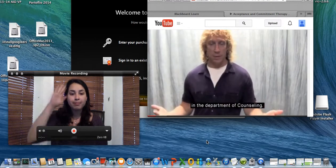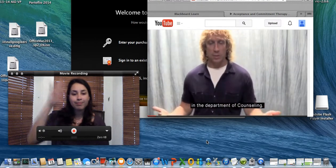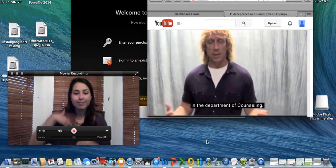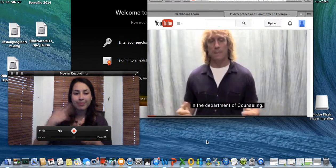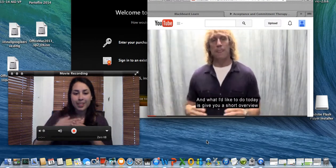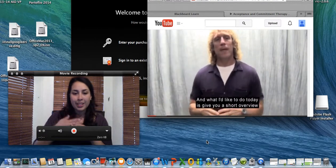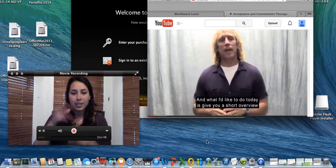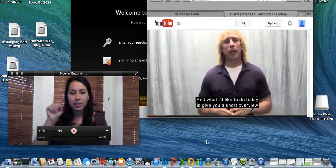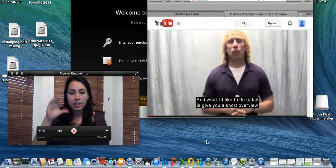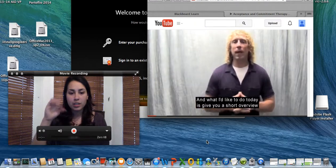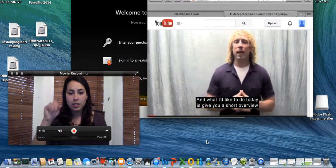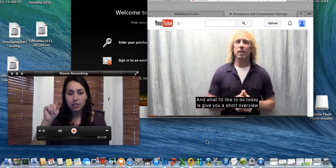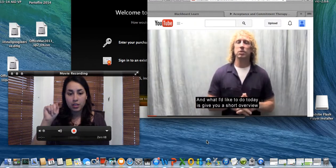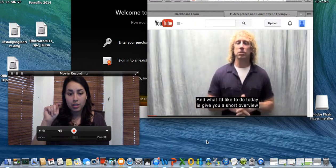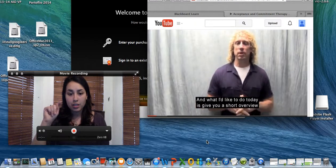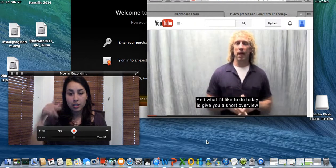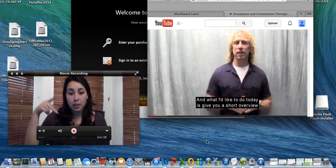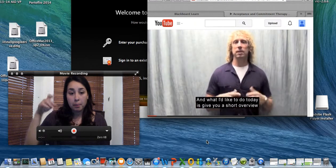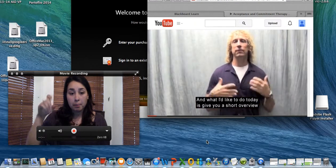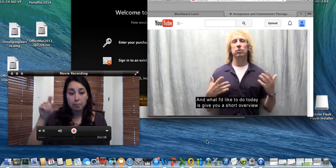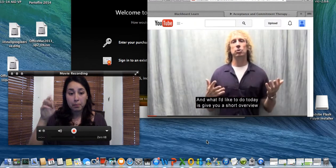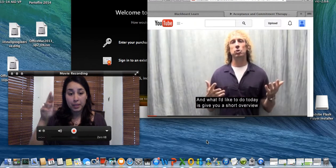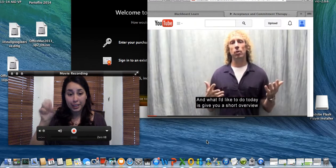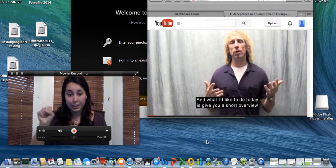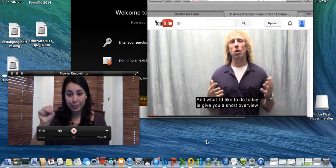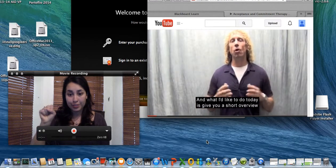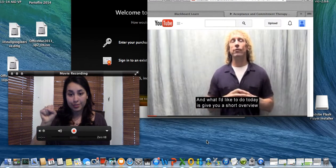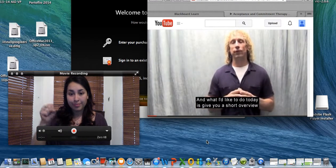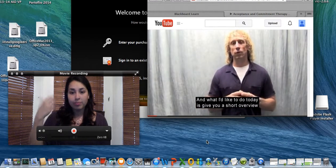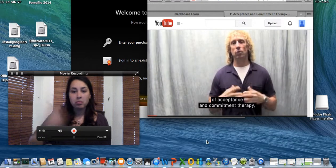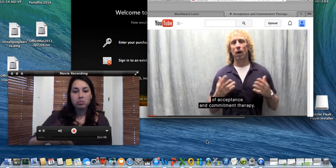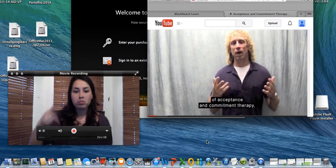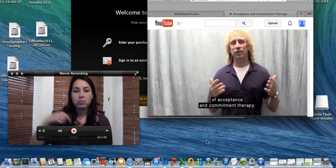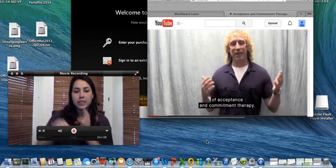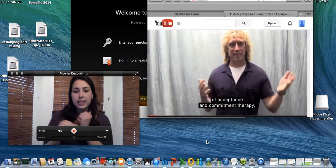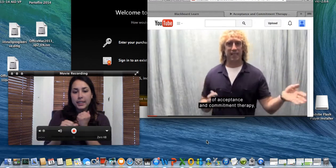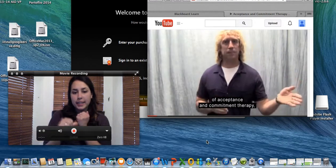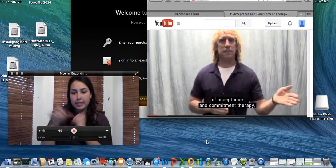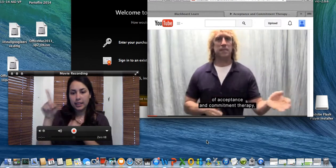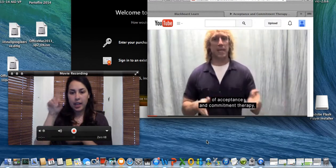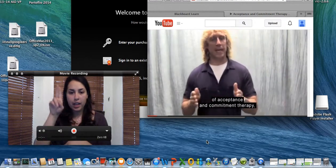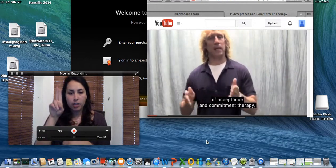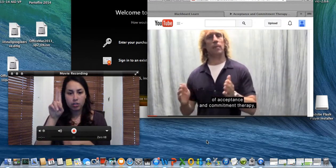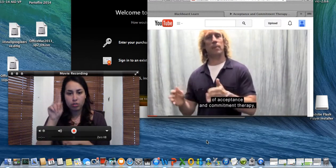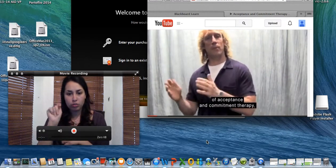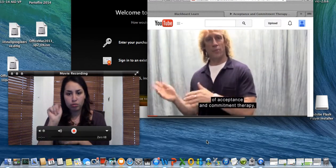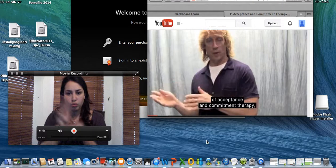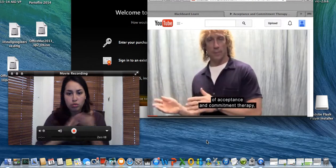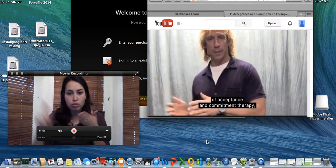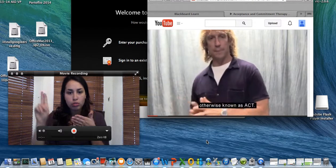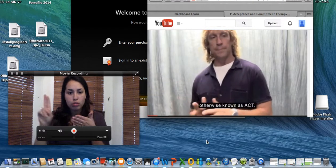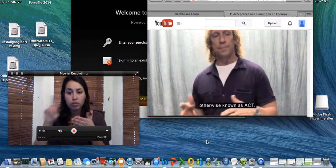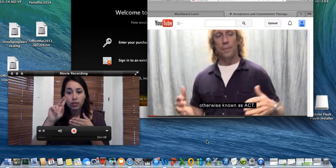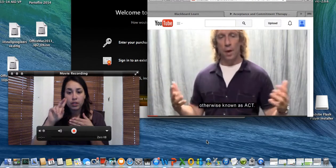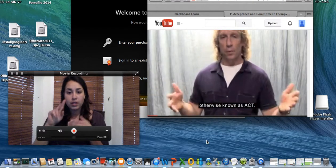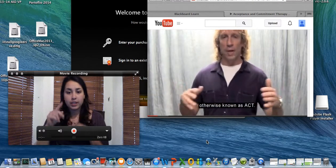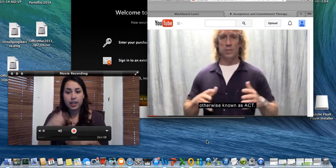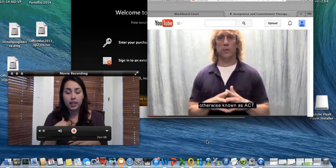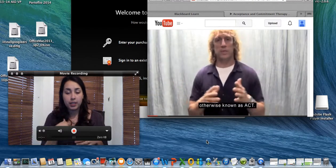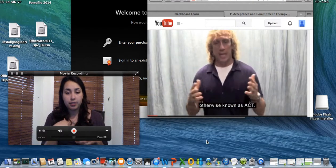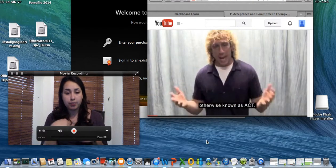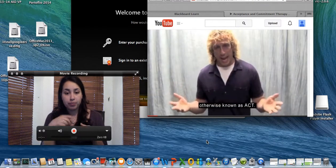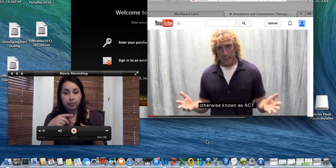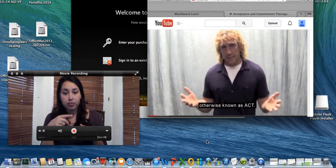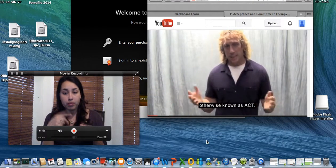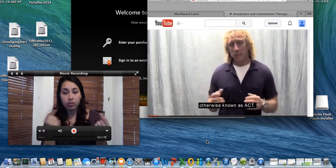of Counseling. And what I'd like to do today is give you a short overview of acceptance and commitment therapy, otherwise